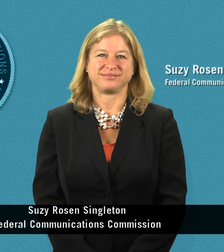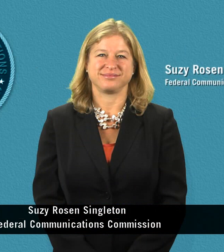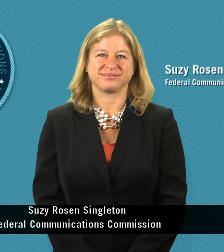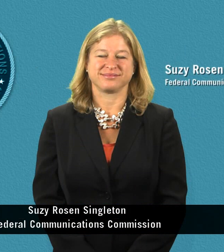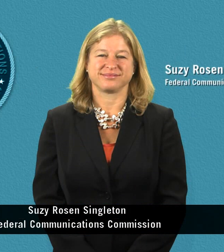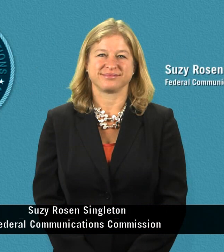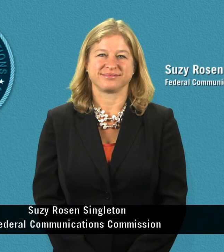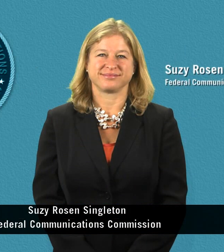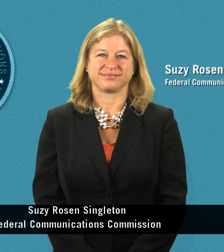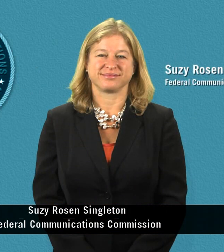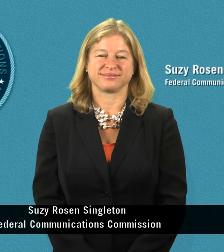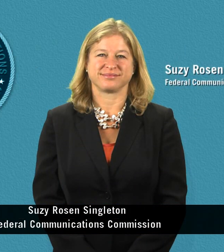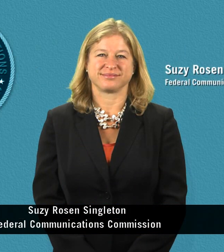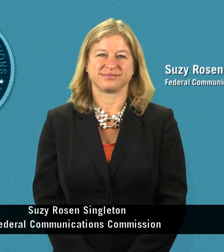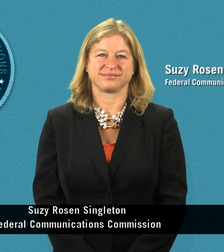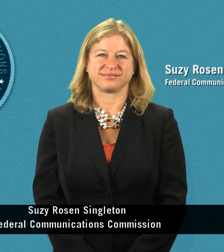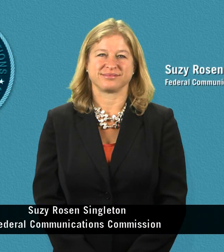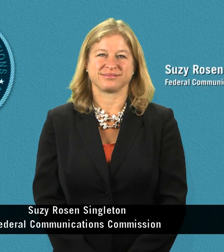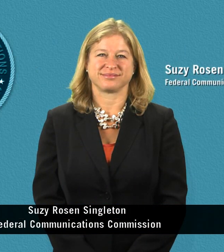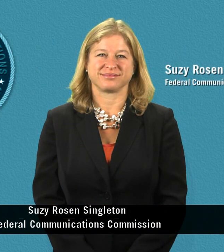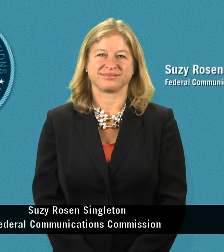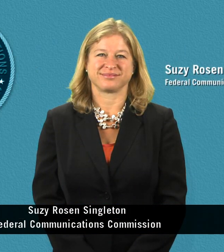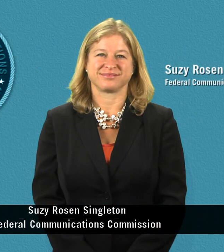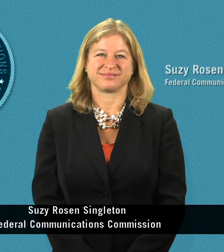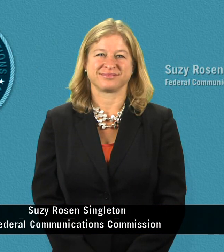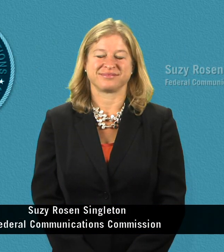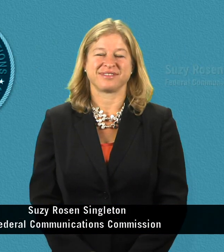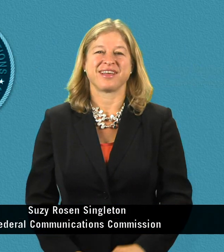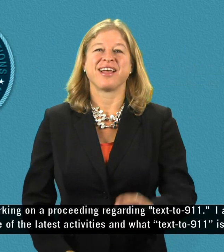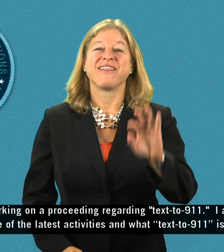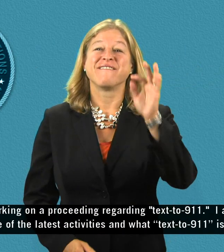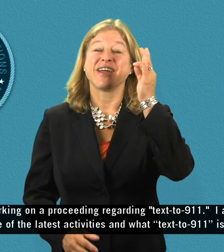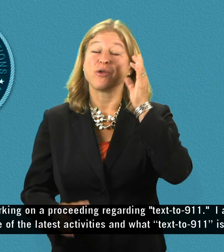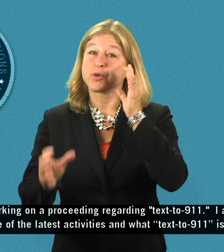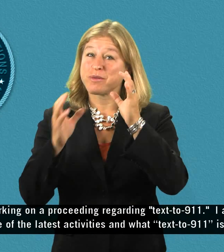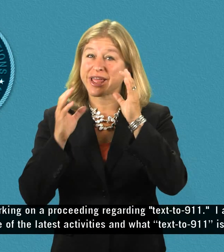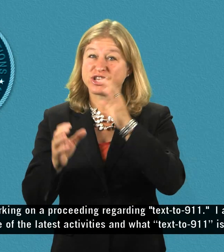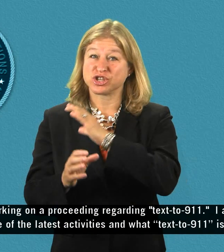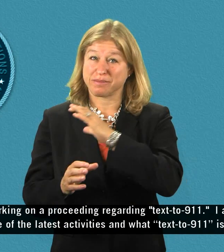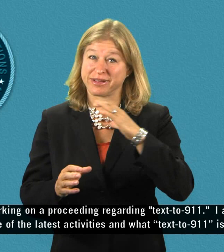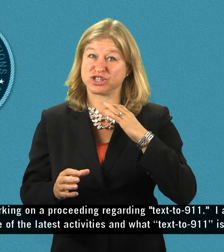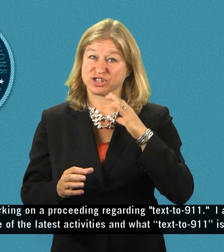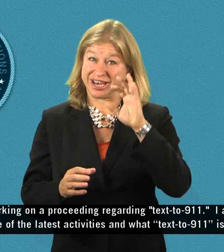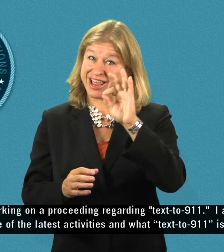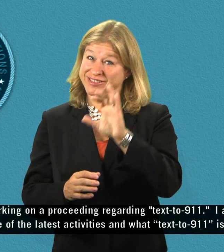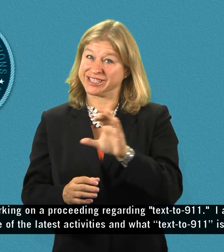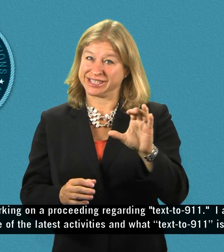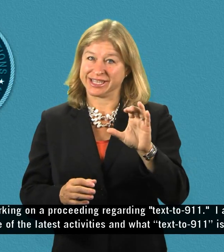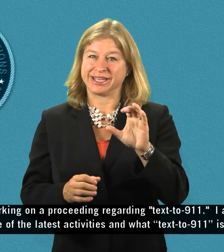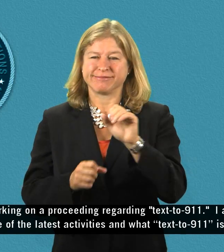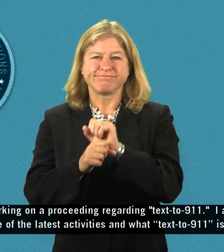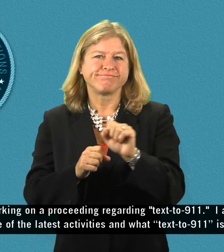Susie Rosen-Singleton, Federal Communications Commission The FCC has been working on a proceeding